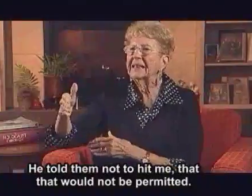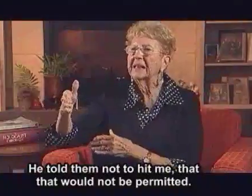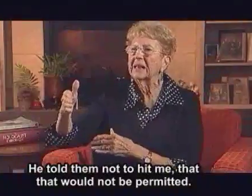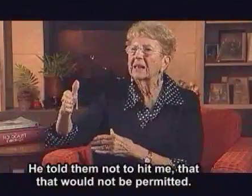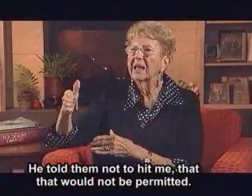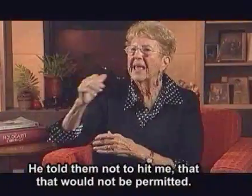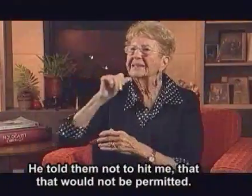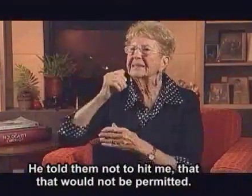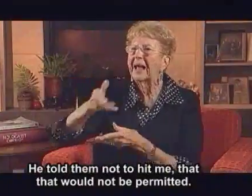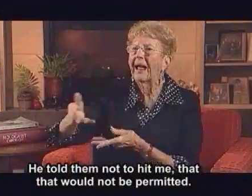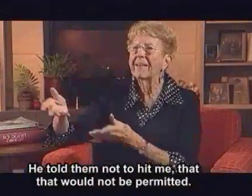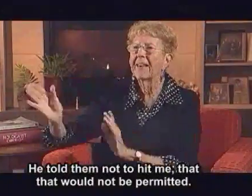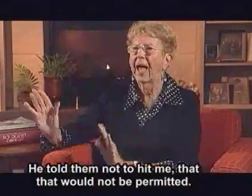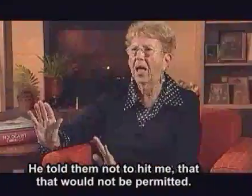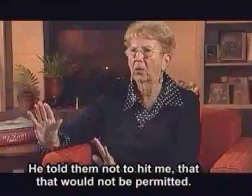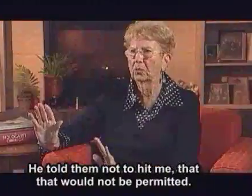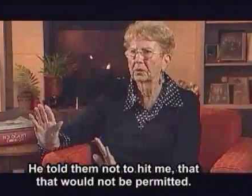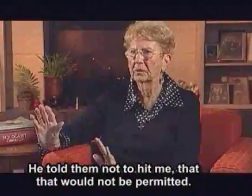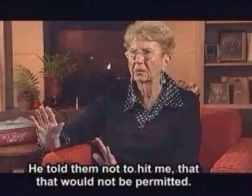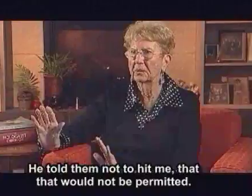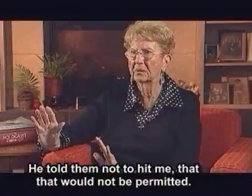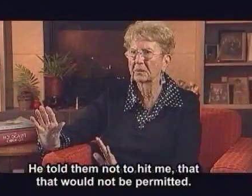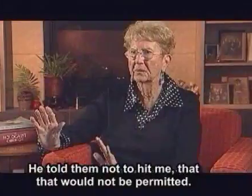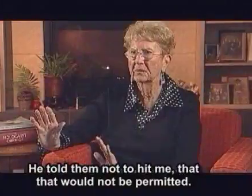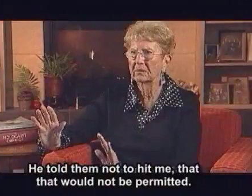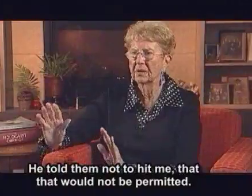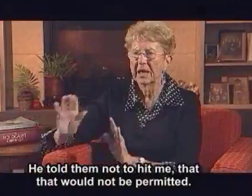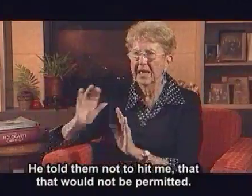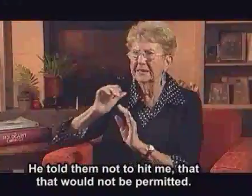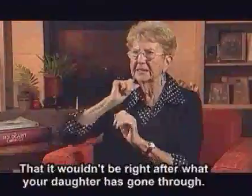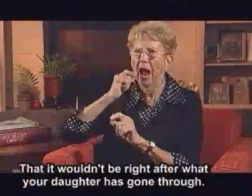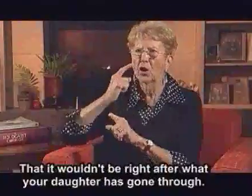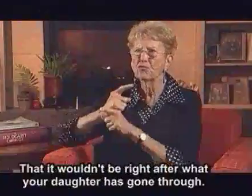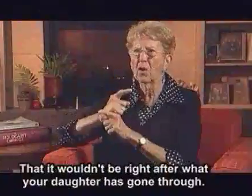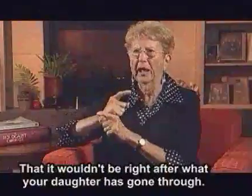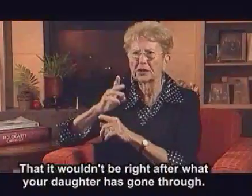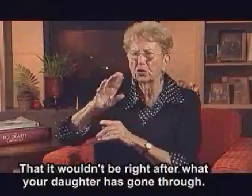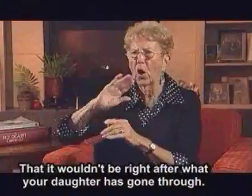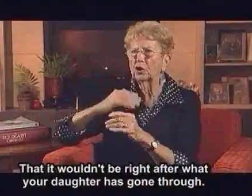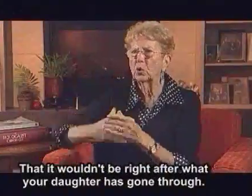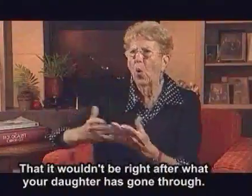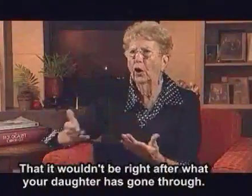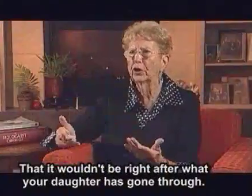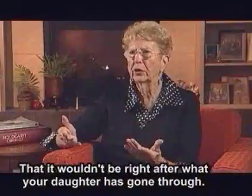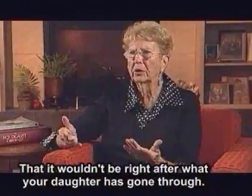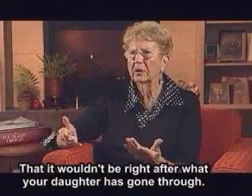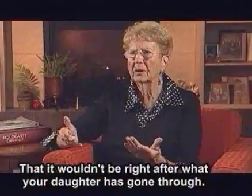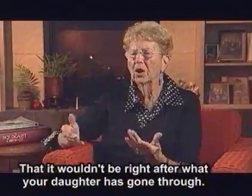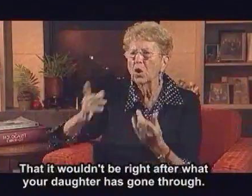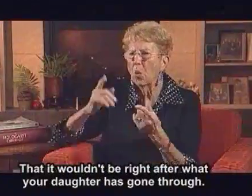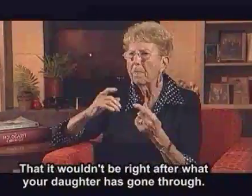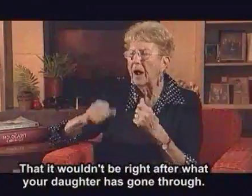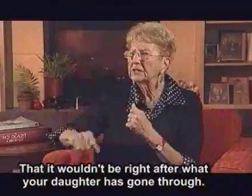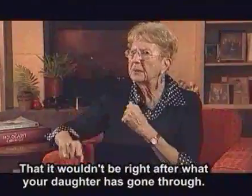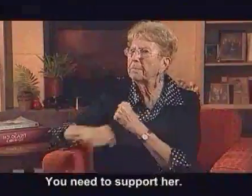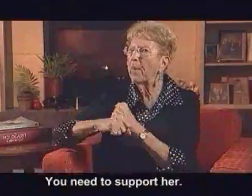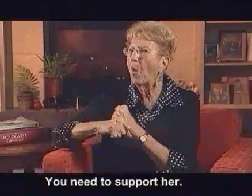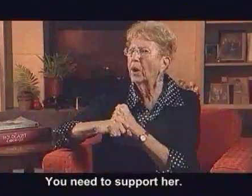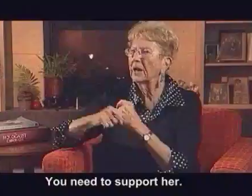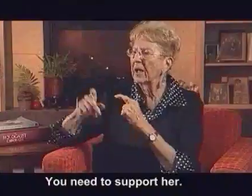He told them not to hit me, that that would not be permitted, that it wouldn't be right after what your daughter's gone through. You